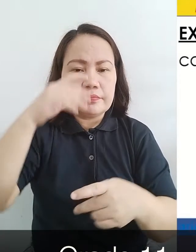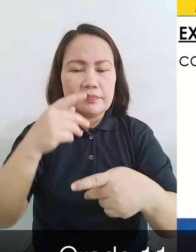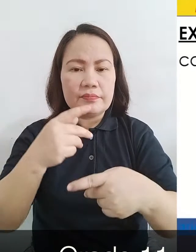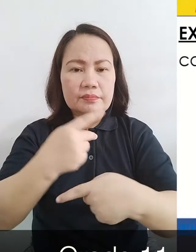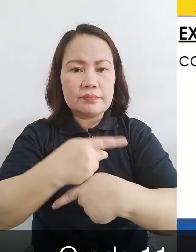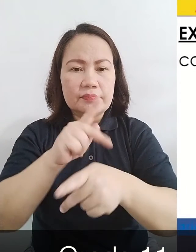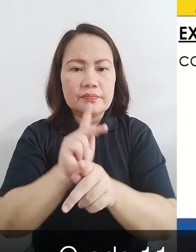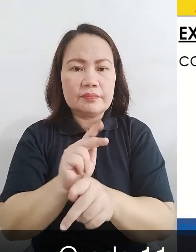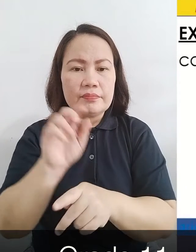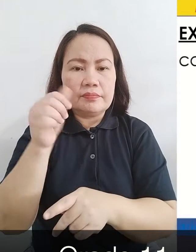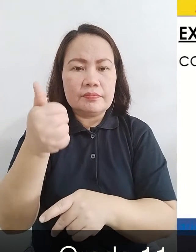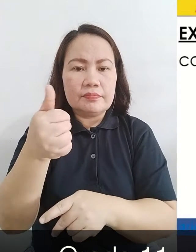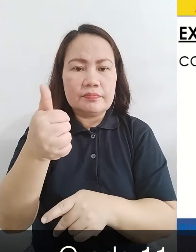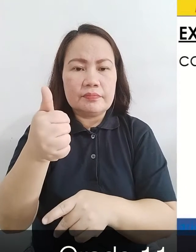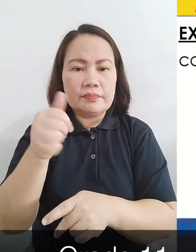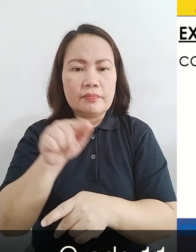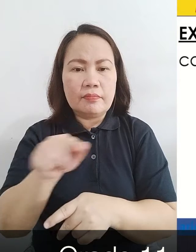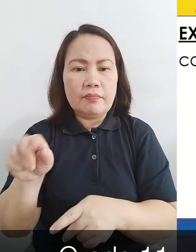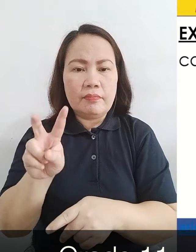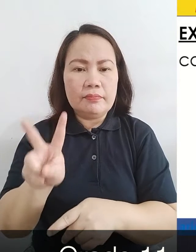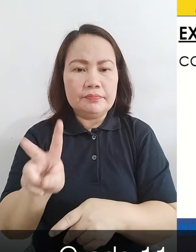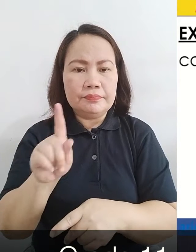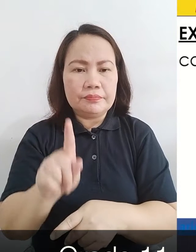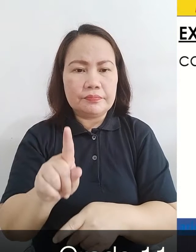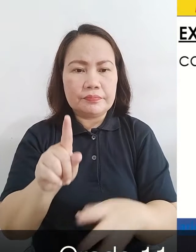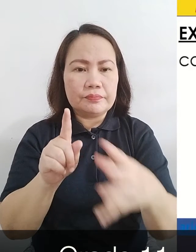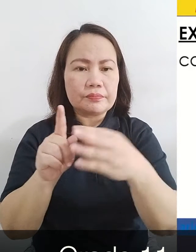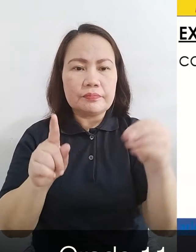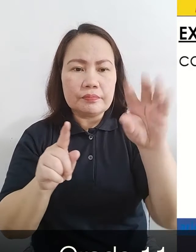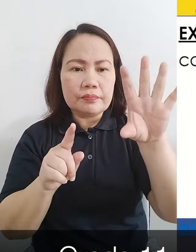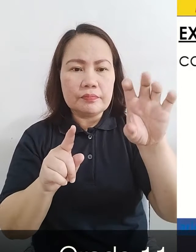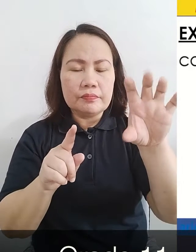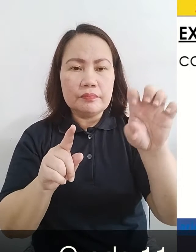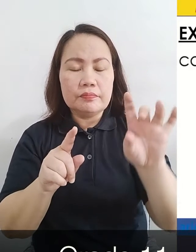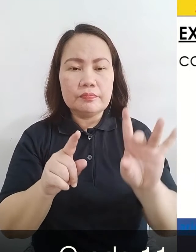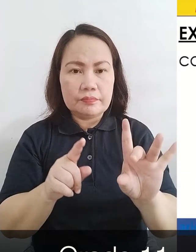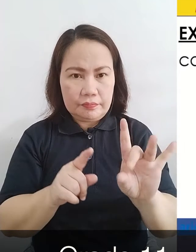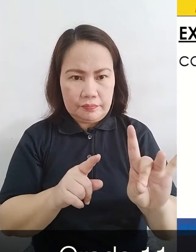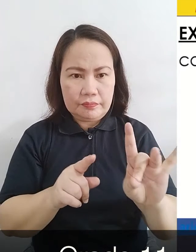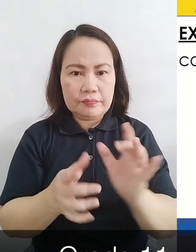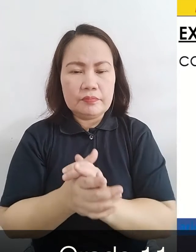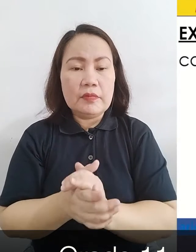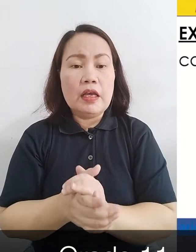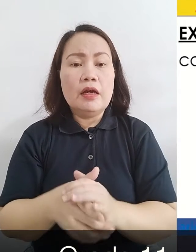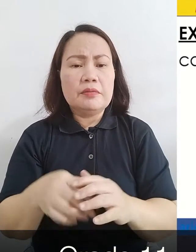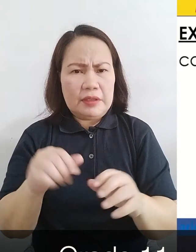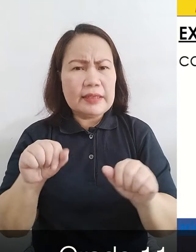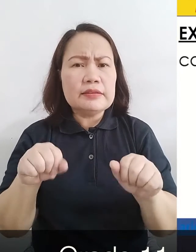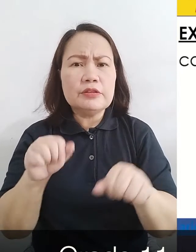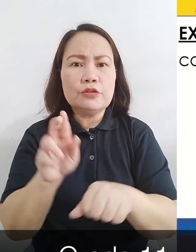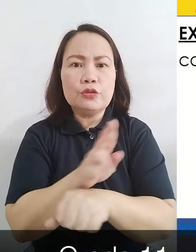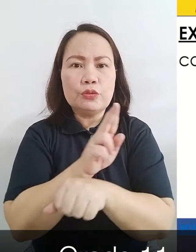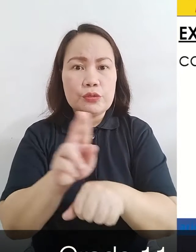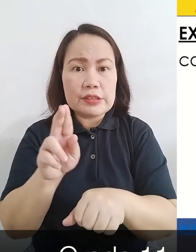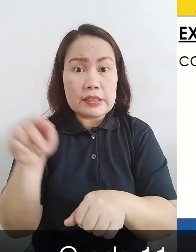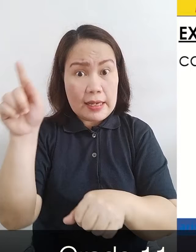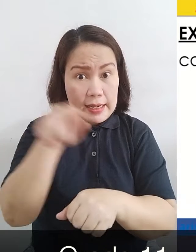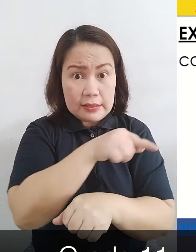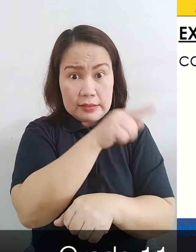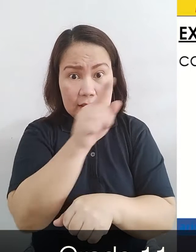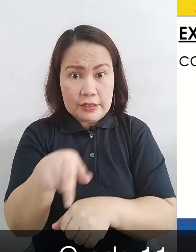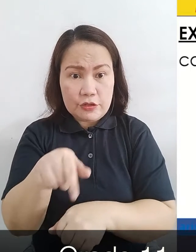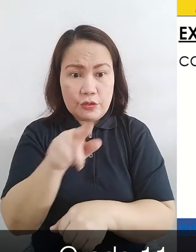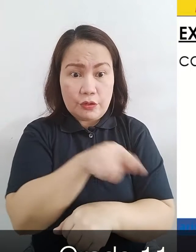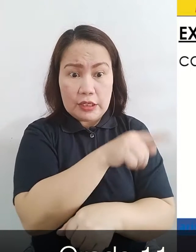find the product of 10 over 21 and 15 over 8. Okay, pwede tayo gumamit ng cancellation